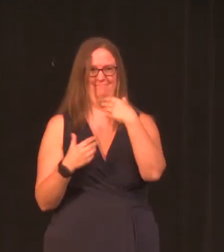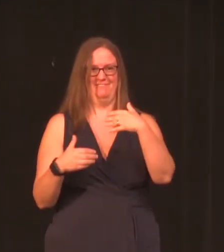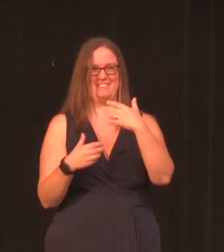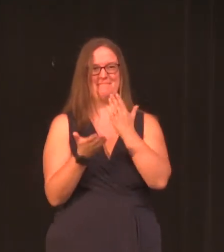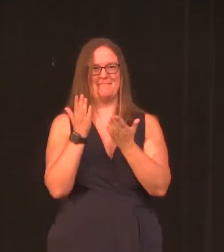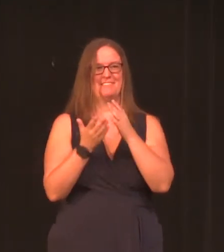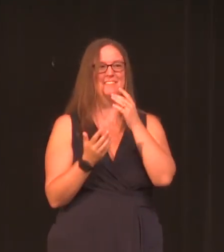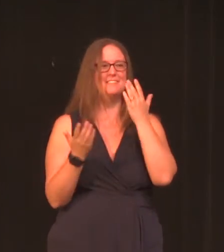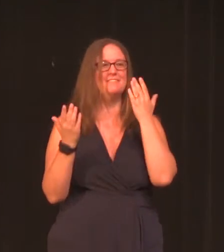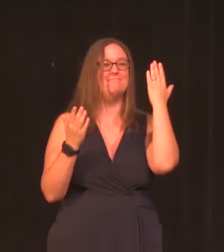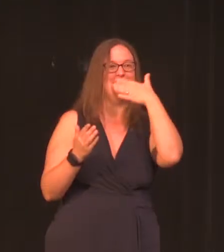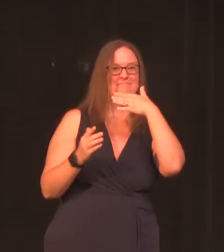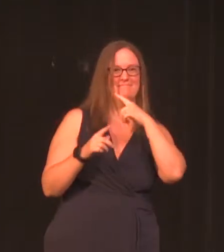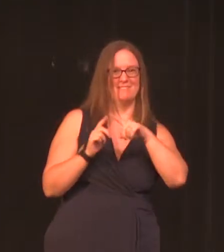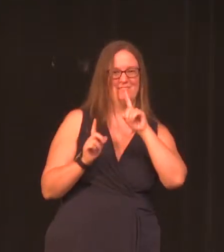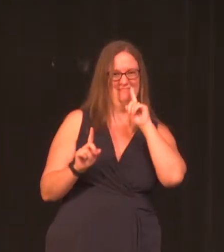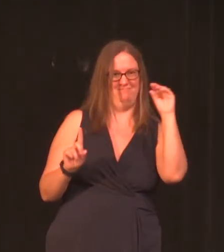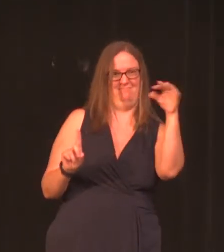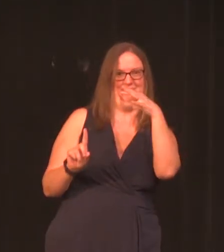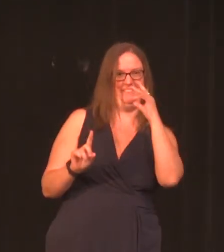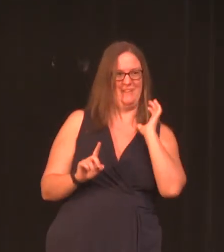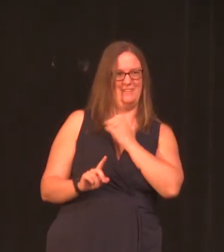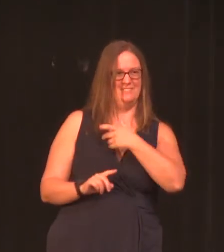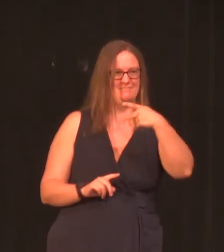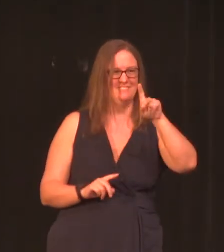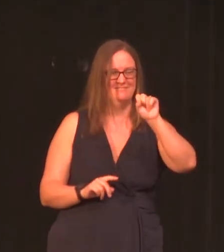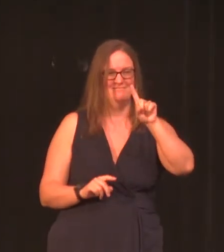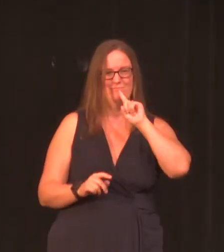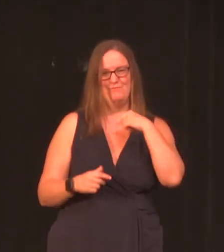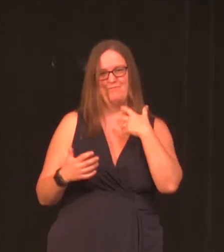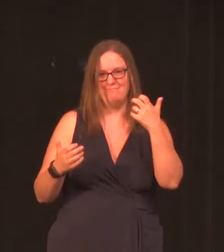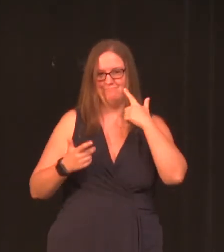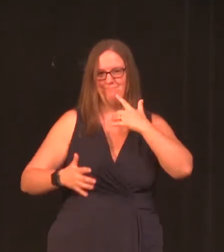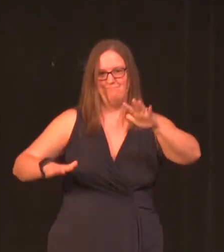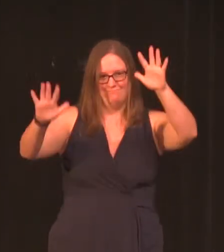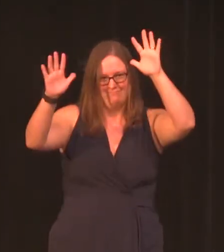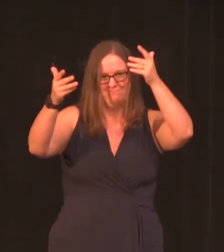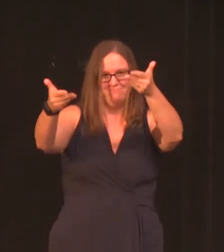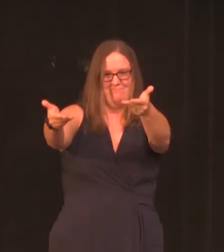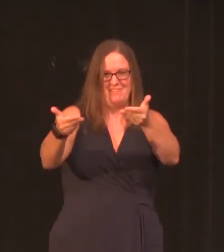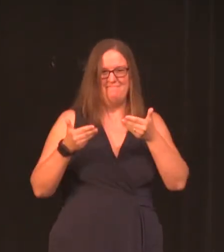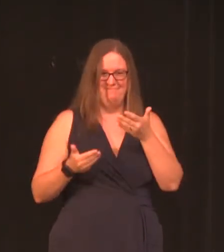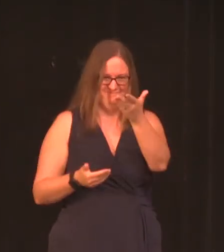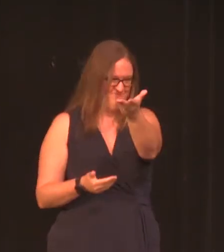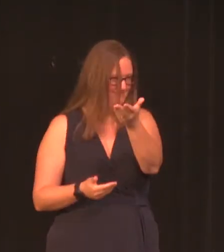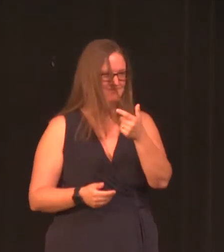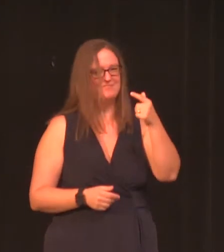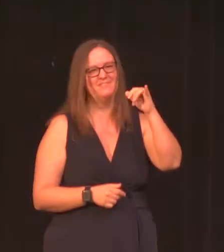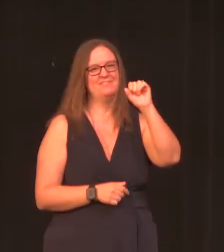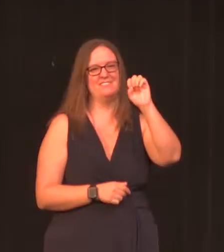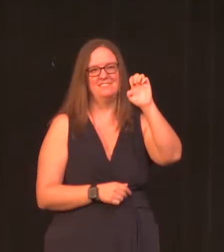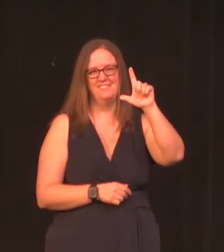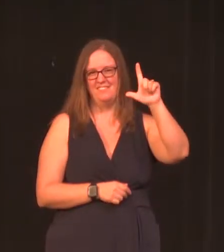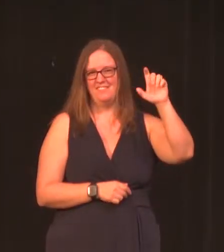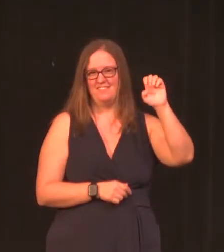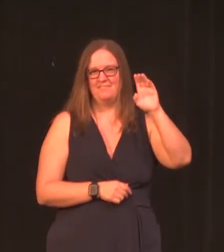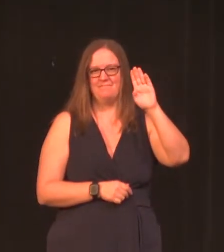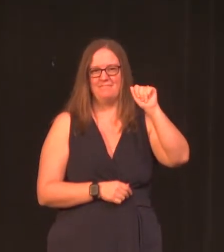in sports as well, and some may have overlooked her, but we certainly did not. It is my pleasure to welcome